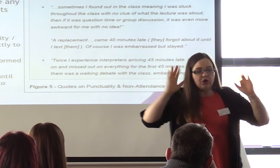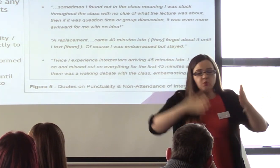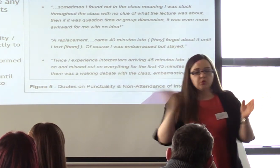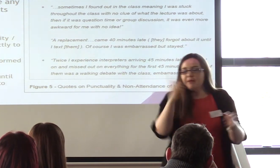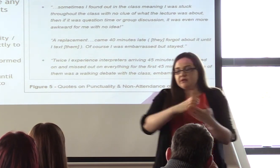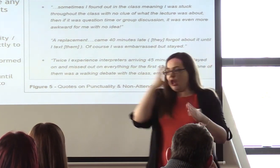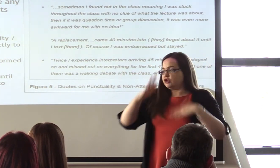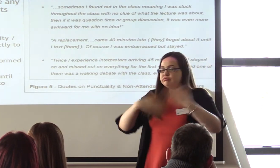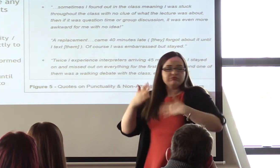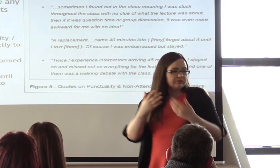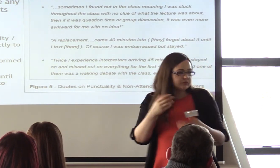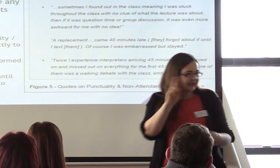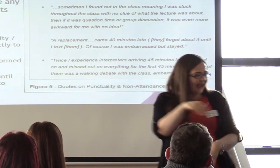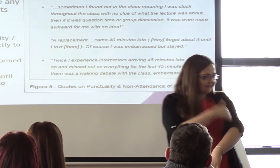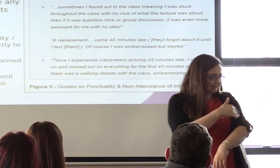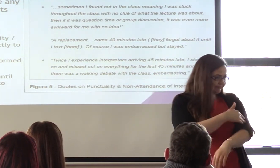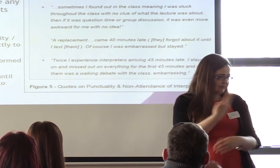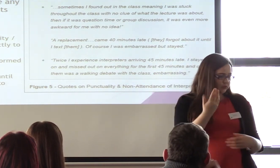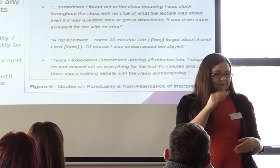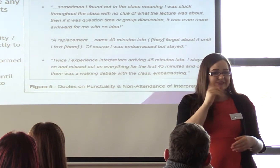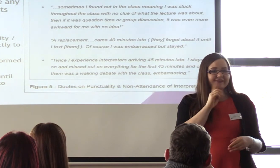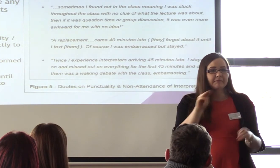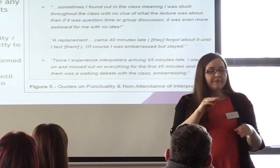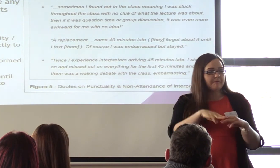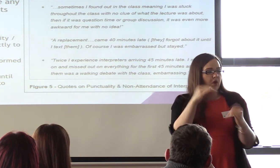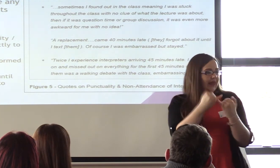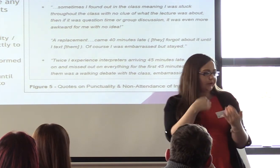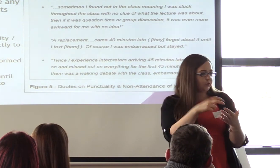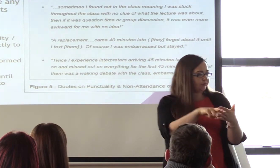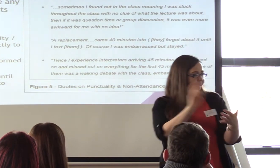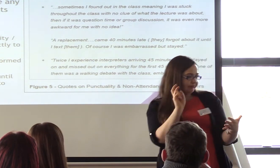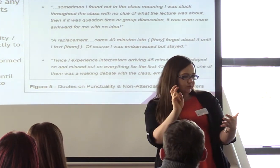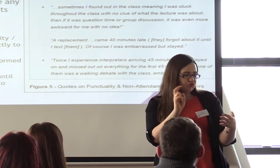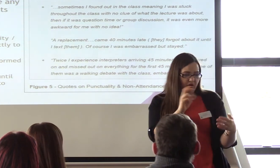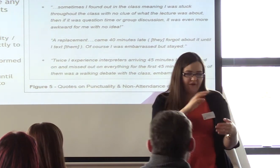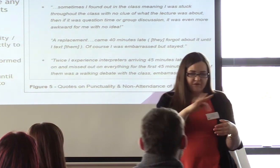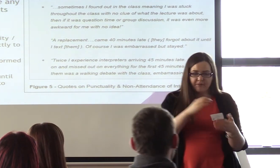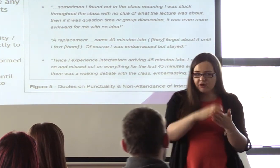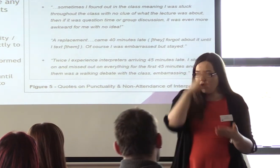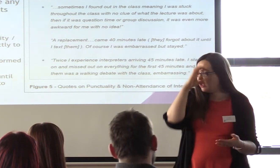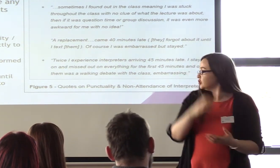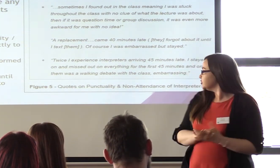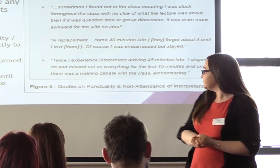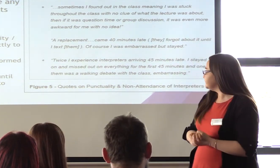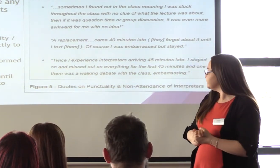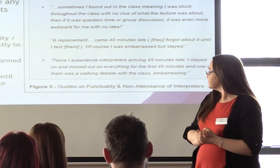They feel isolated, they feel embarrassed, and they don't want to, I suppose, put themselves into a position like that again.